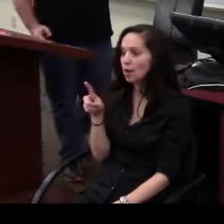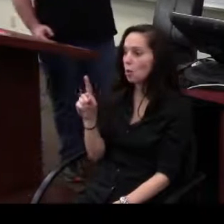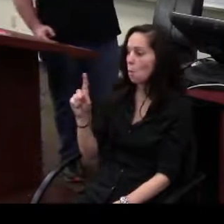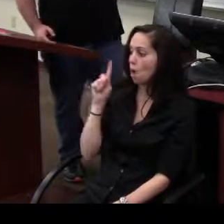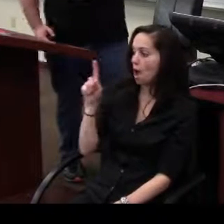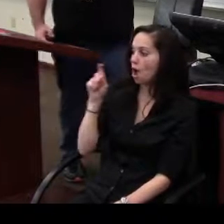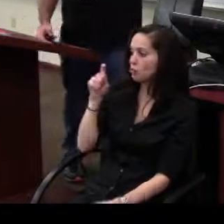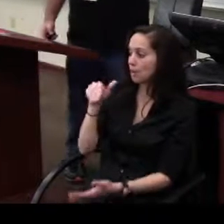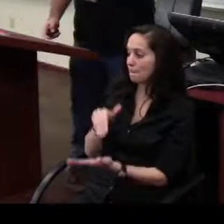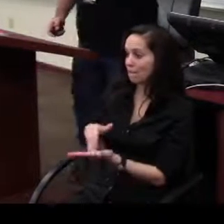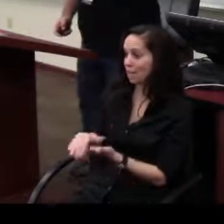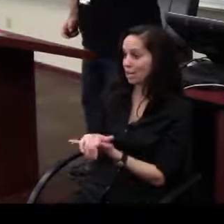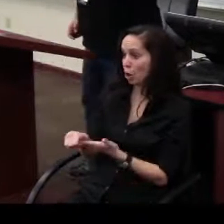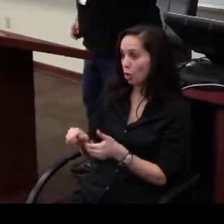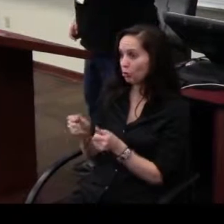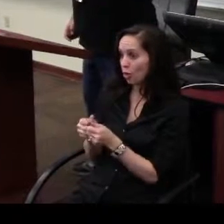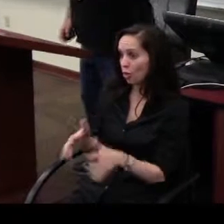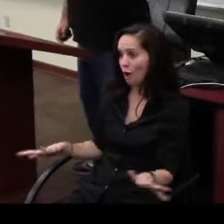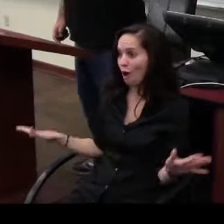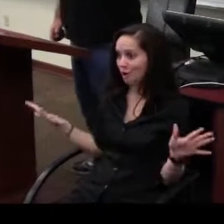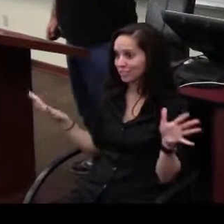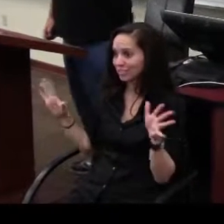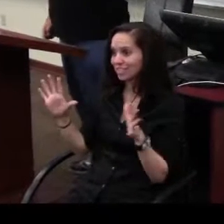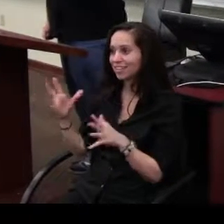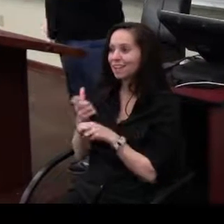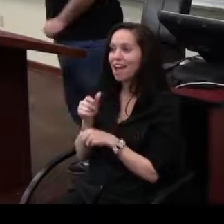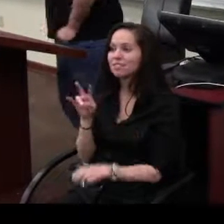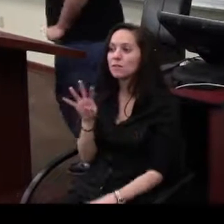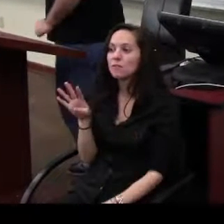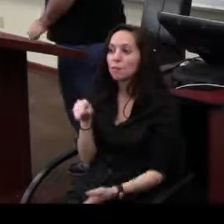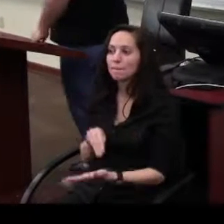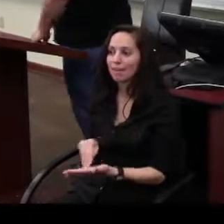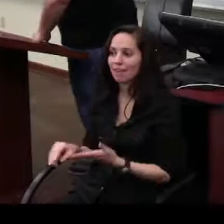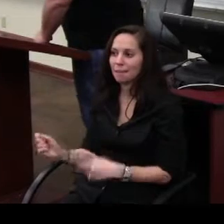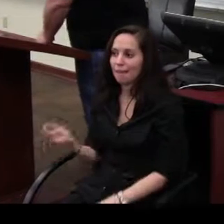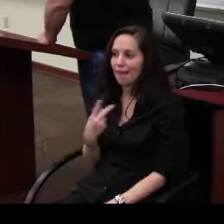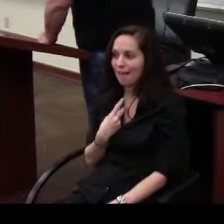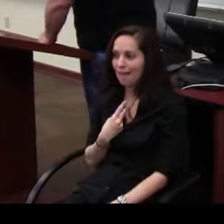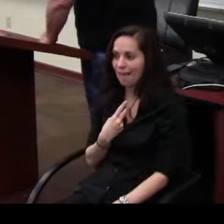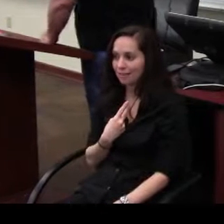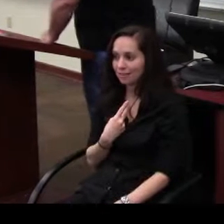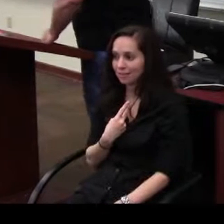back. That's big money. That's not something small, okay?